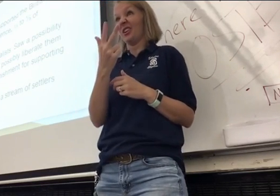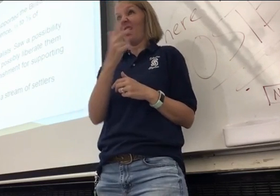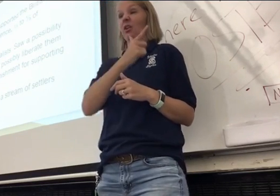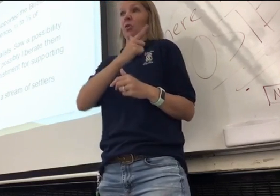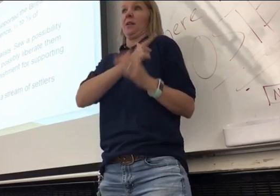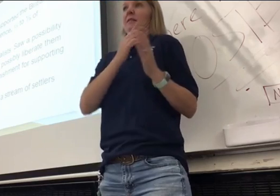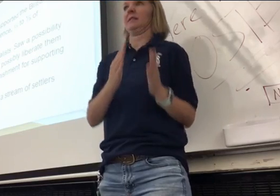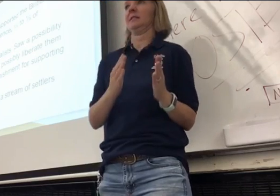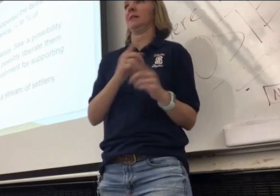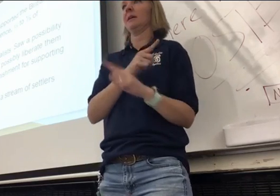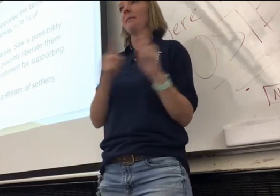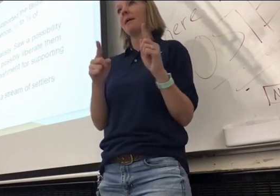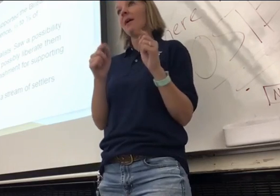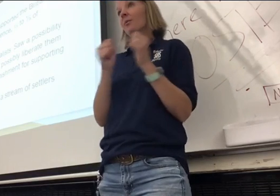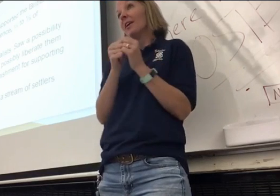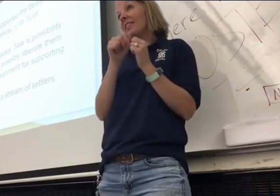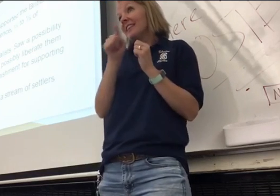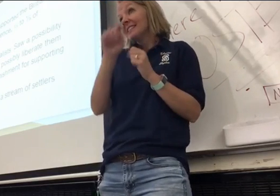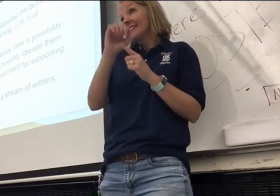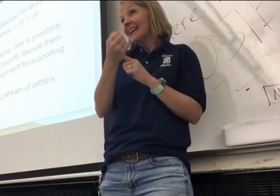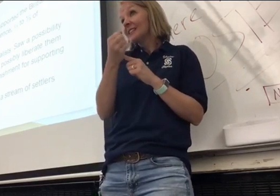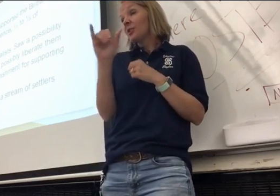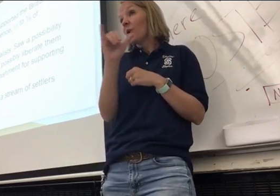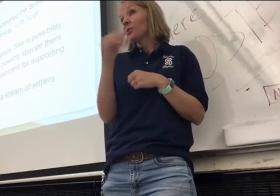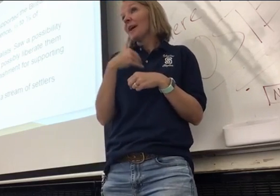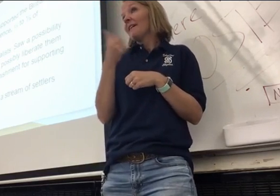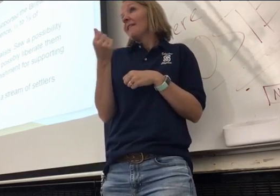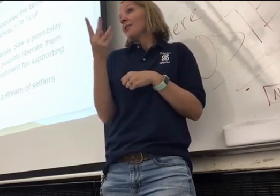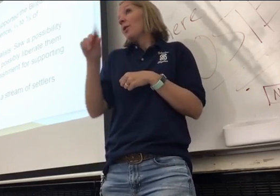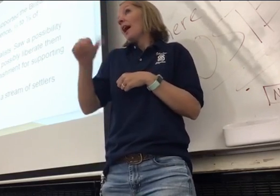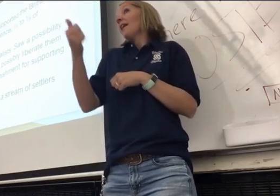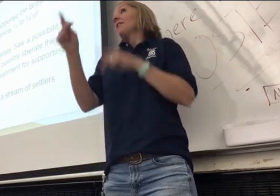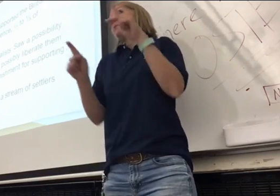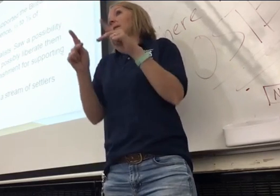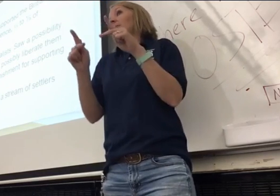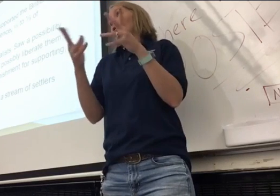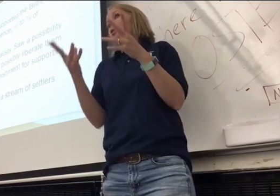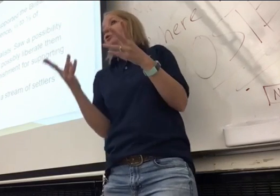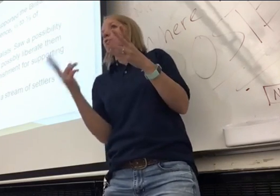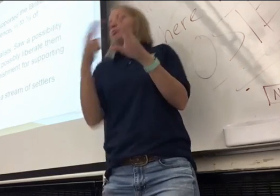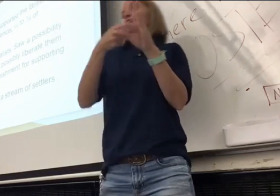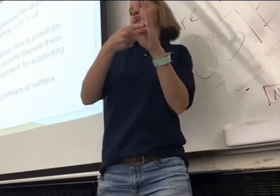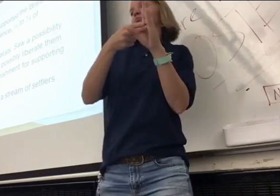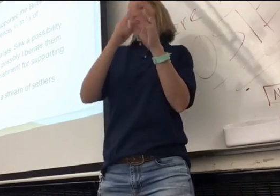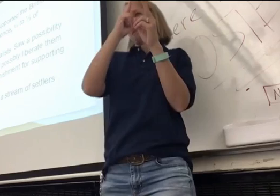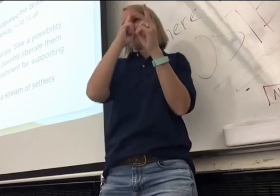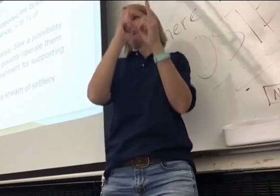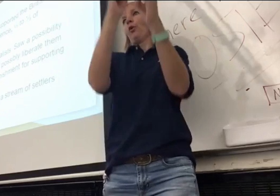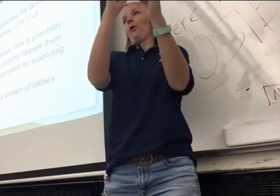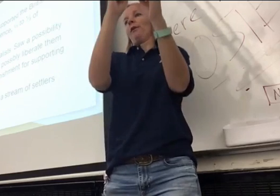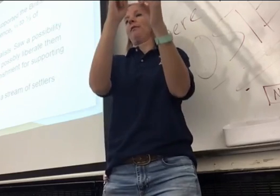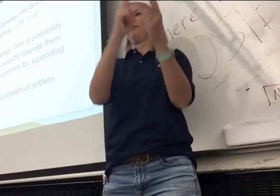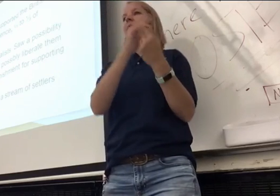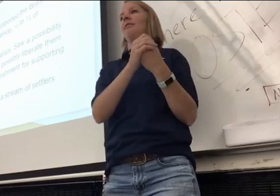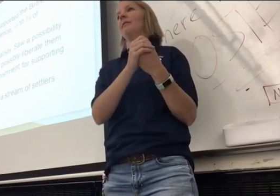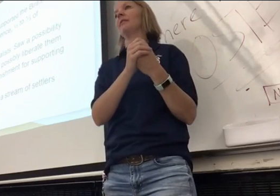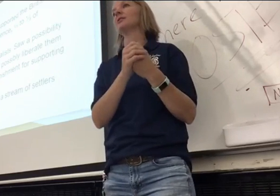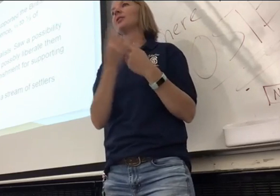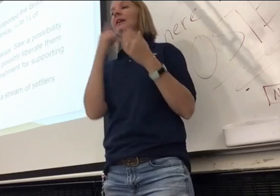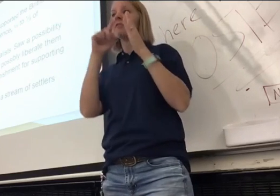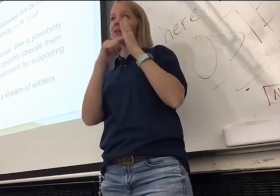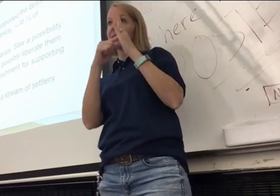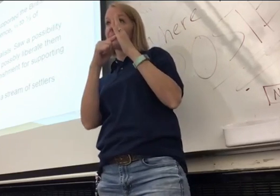this case, with these loyalists, you also had a few other people who wanted to be loyal to to England. For